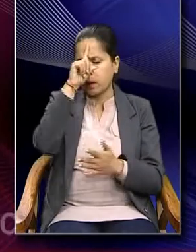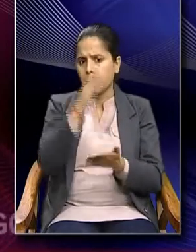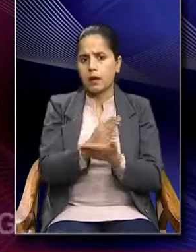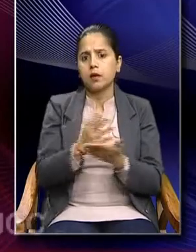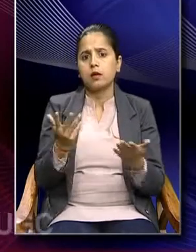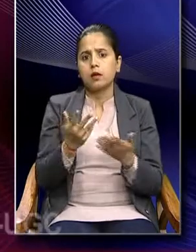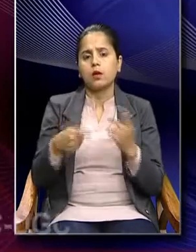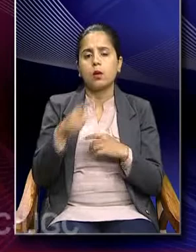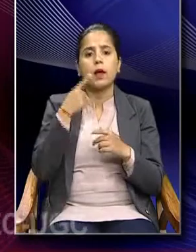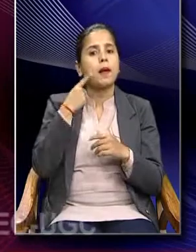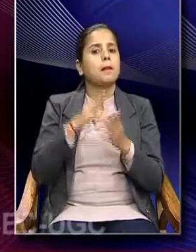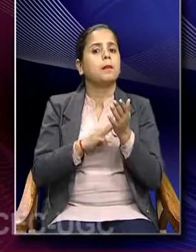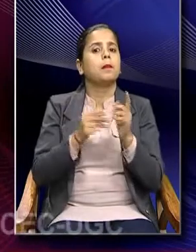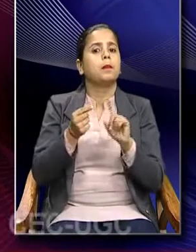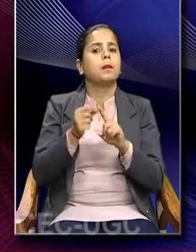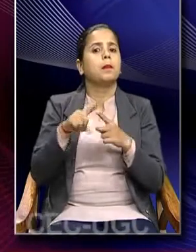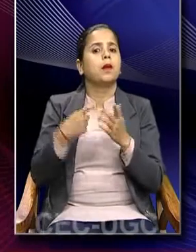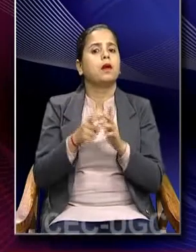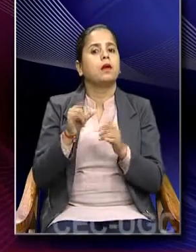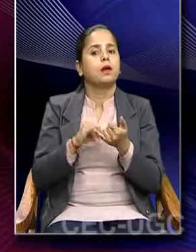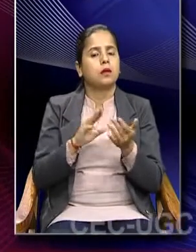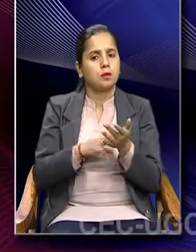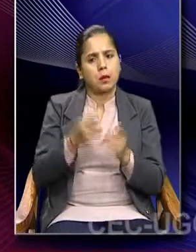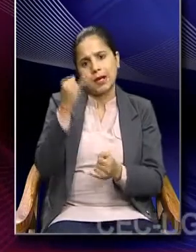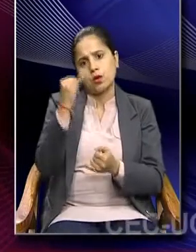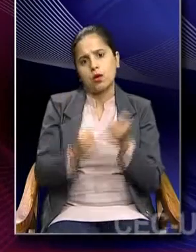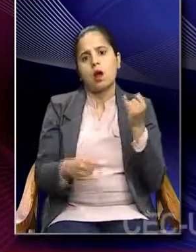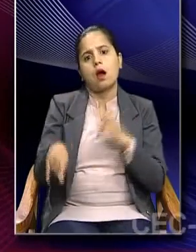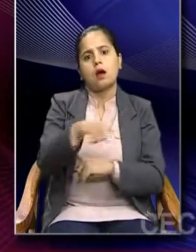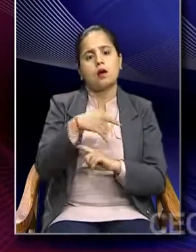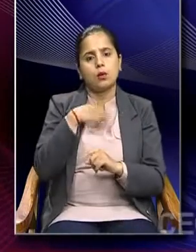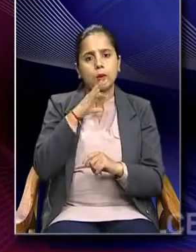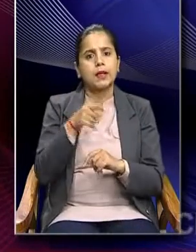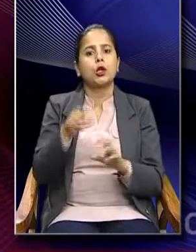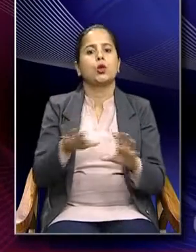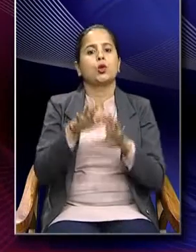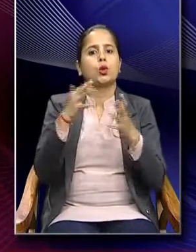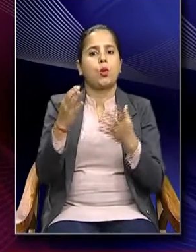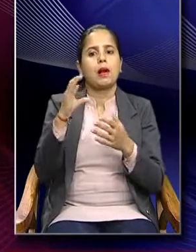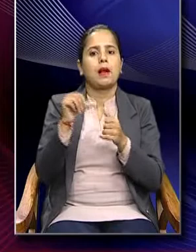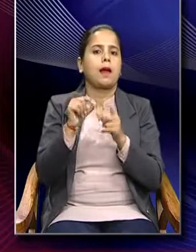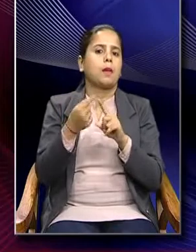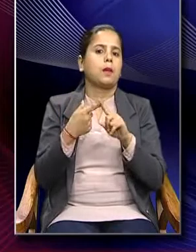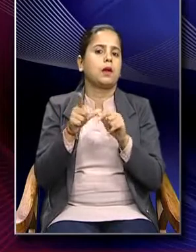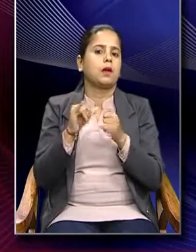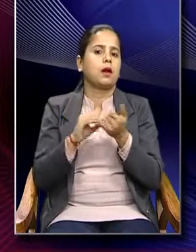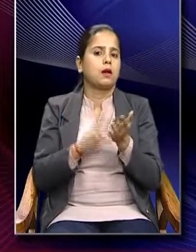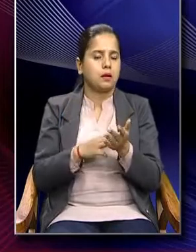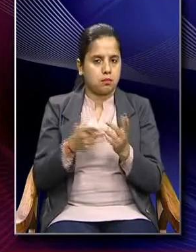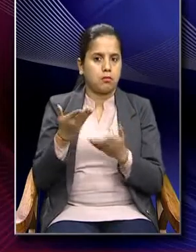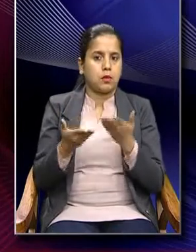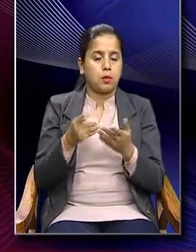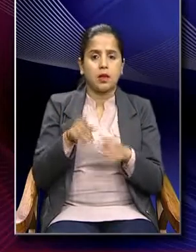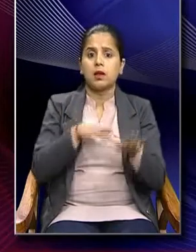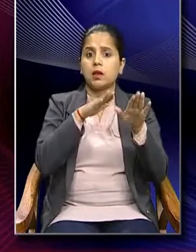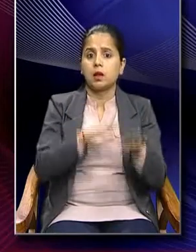that this imperialism, it may be the last stage of global capitalism. A